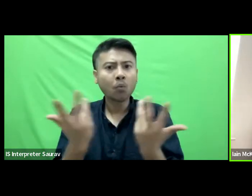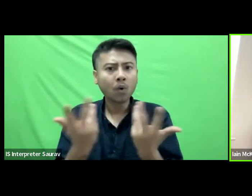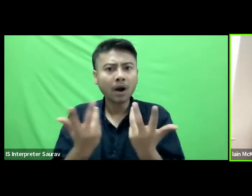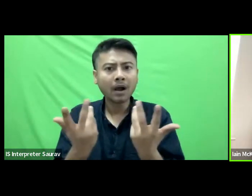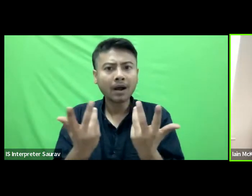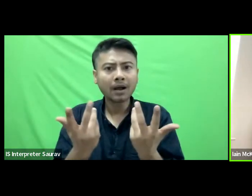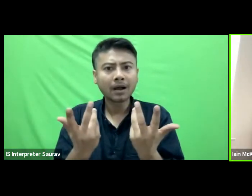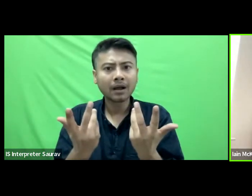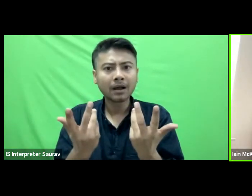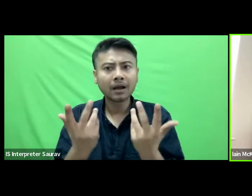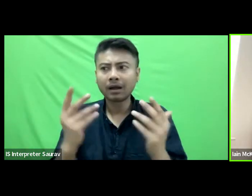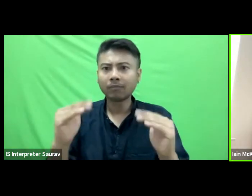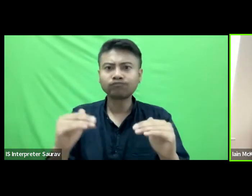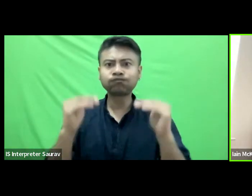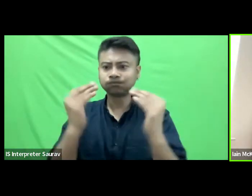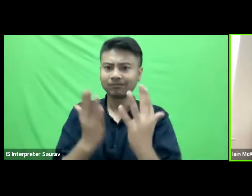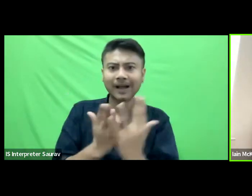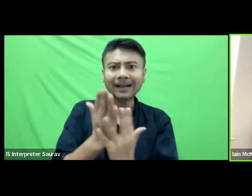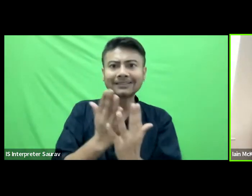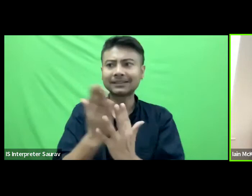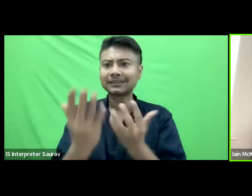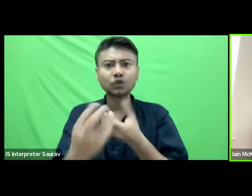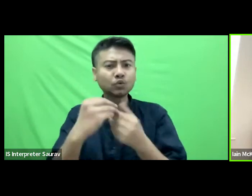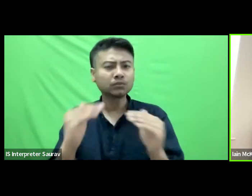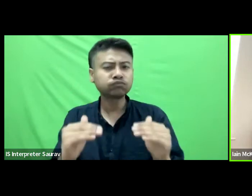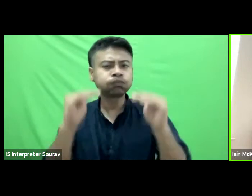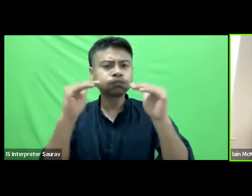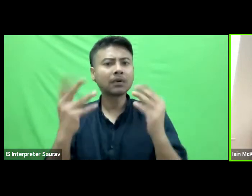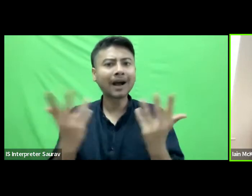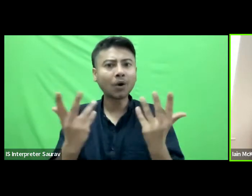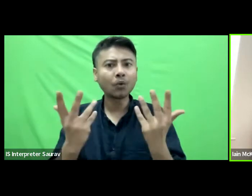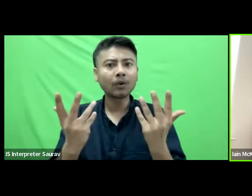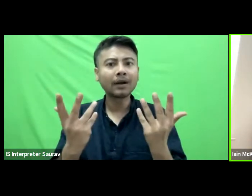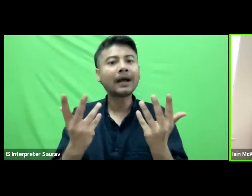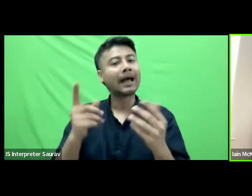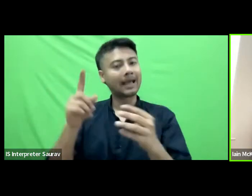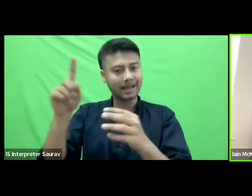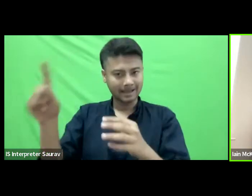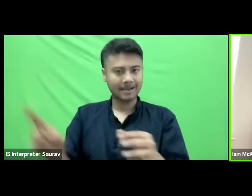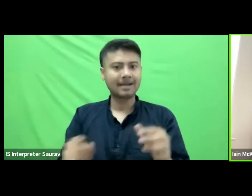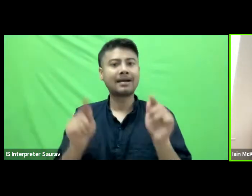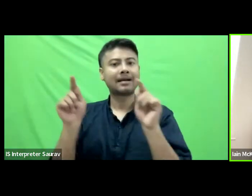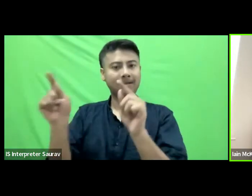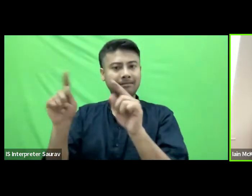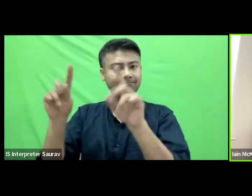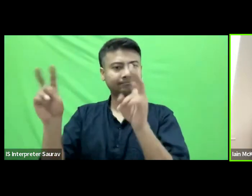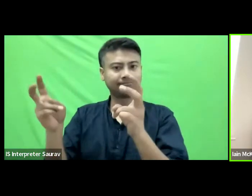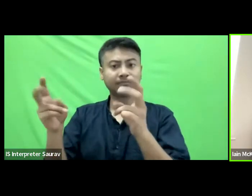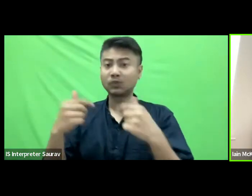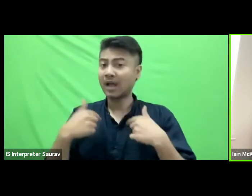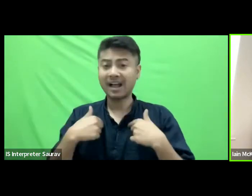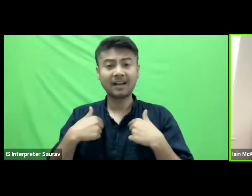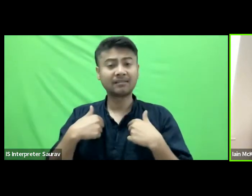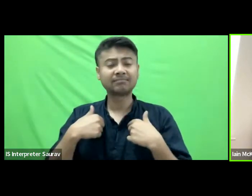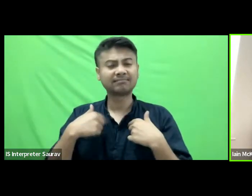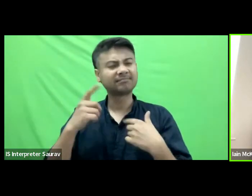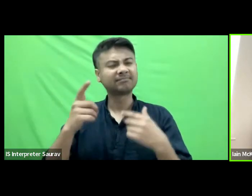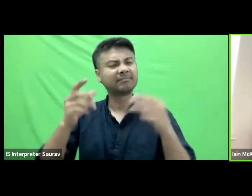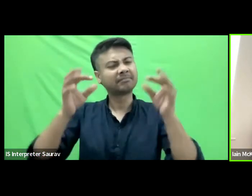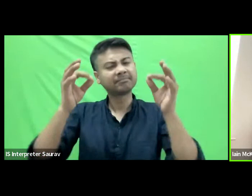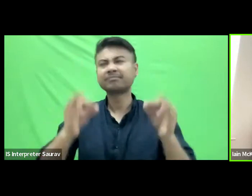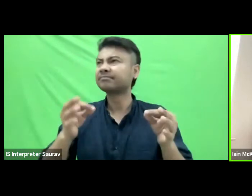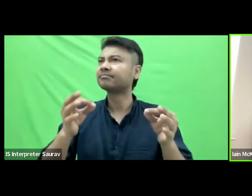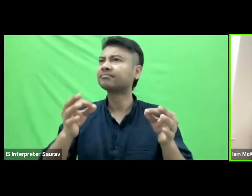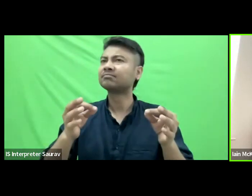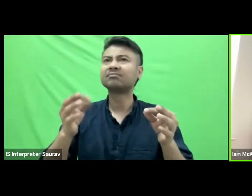me, I really believe the simple fact is that cities need to and can do more. Our research,